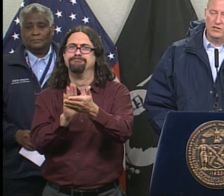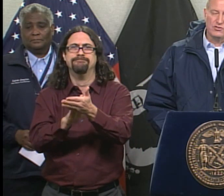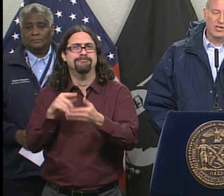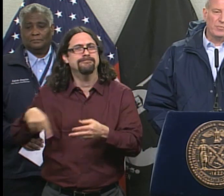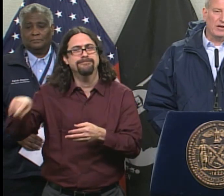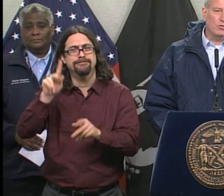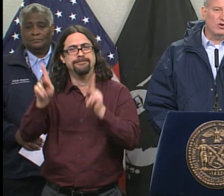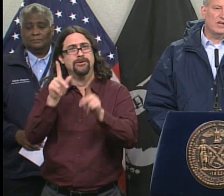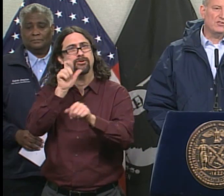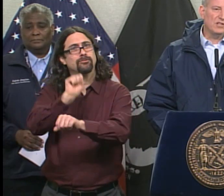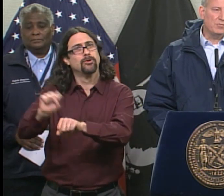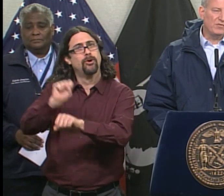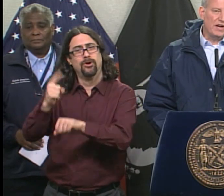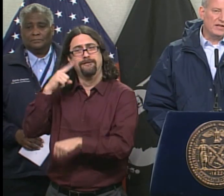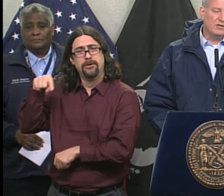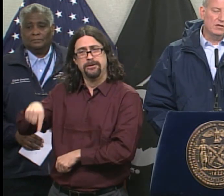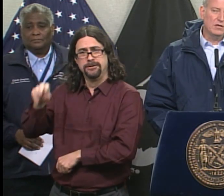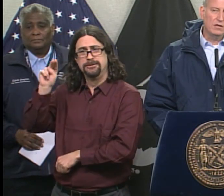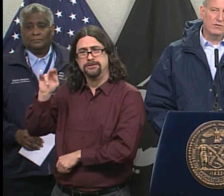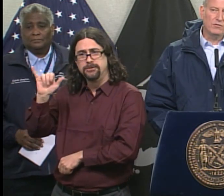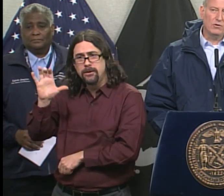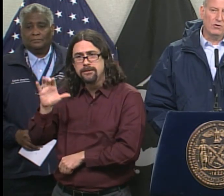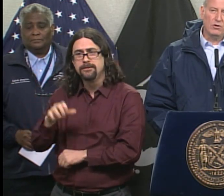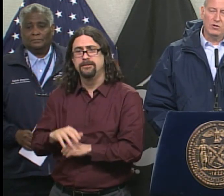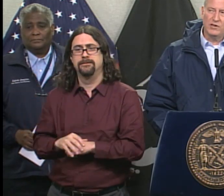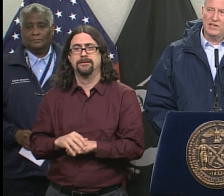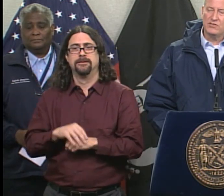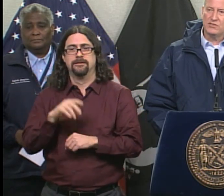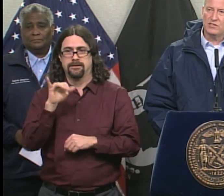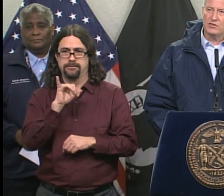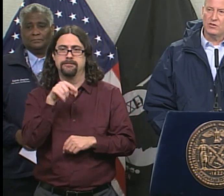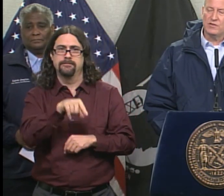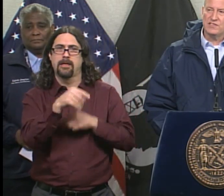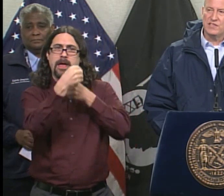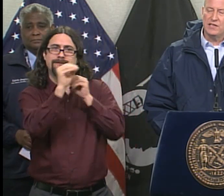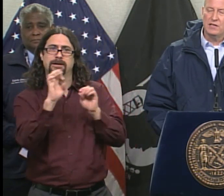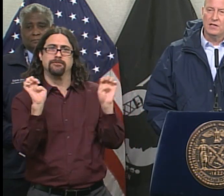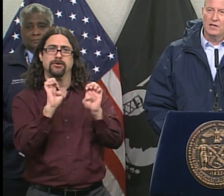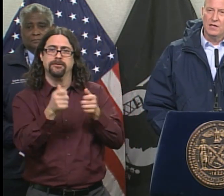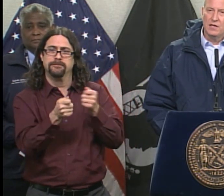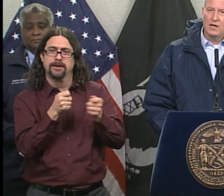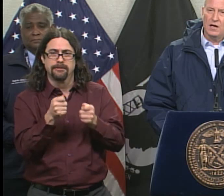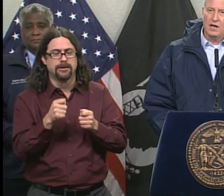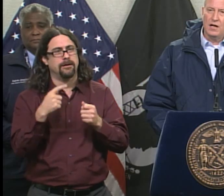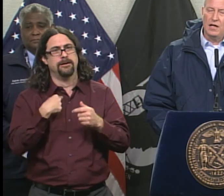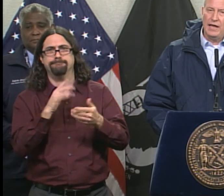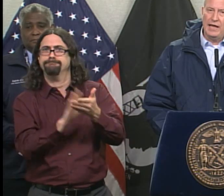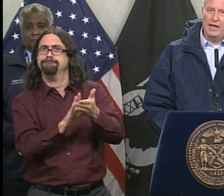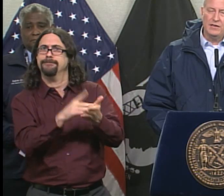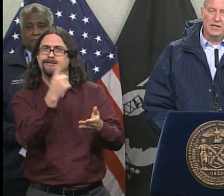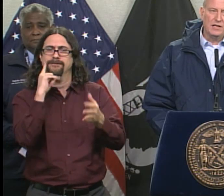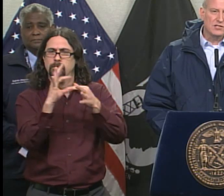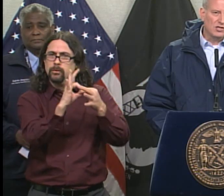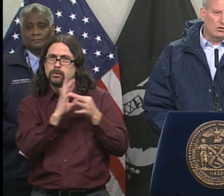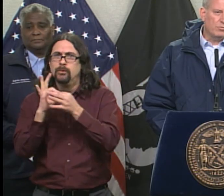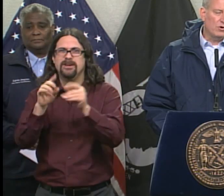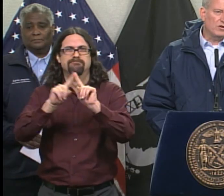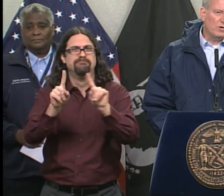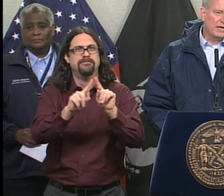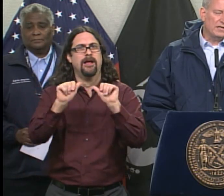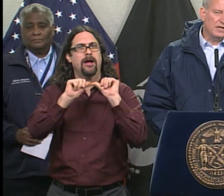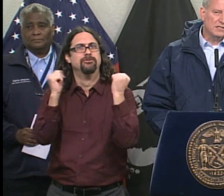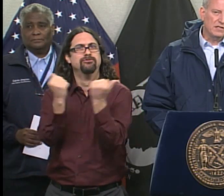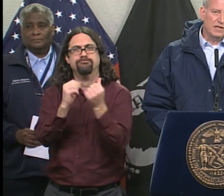excellent leadership and coordination they provided for all of our agencies all over the city. And it is so